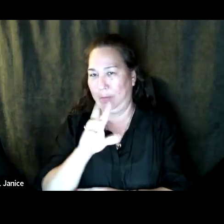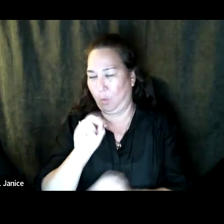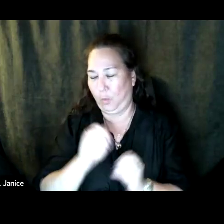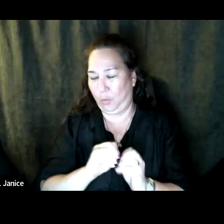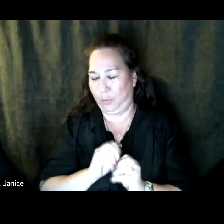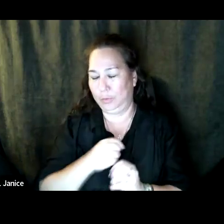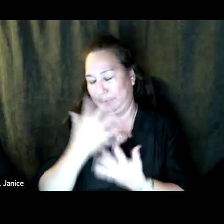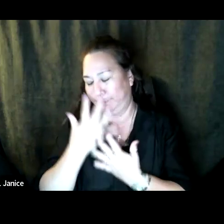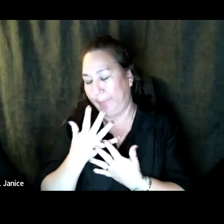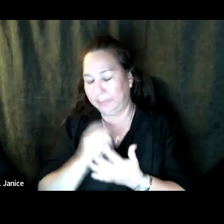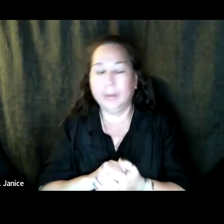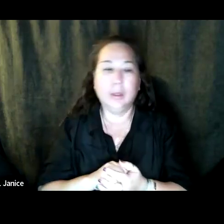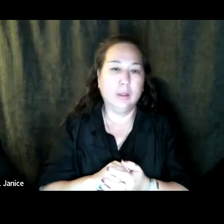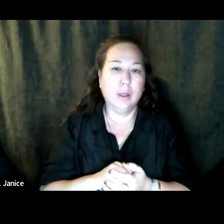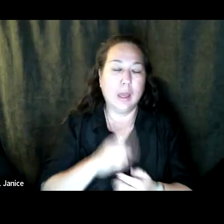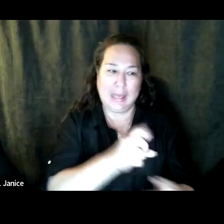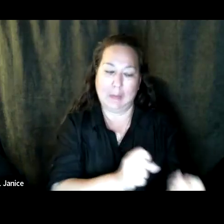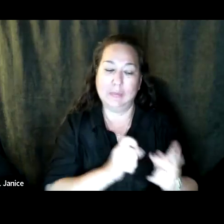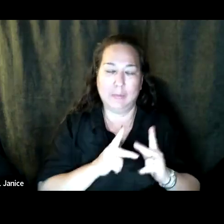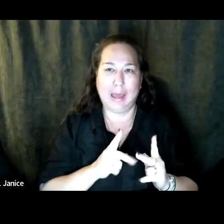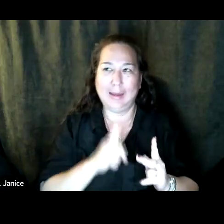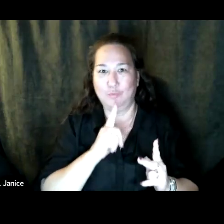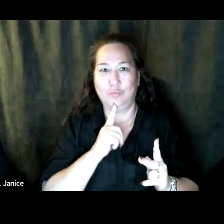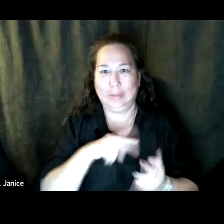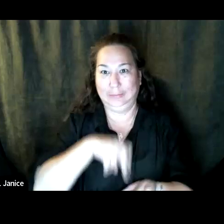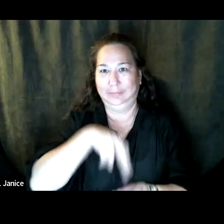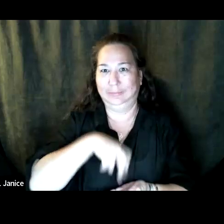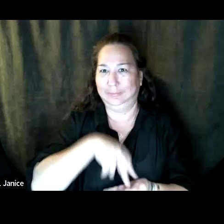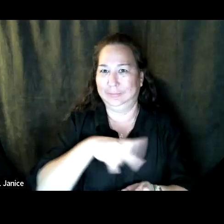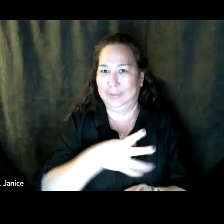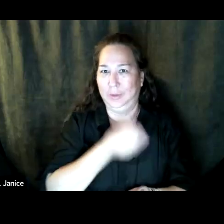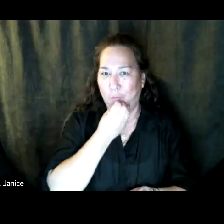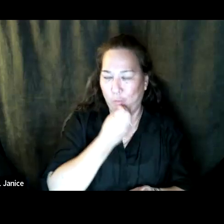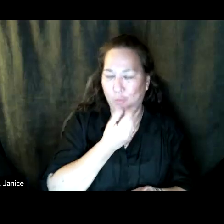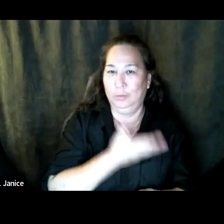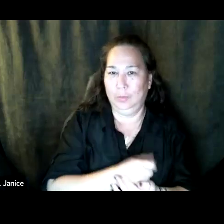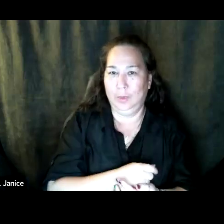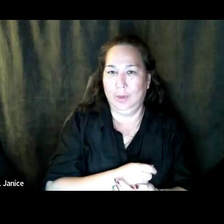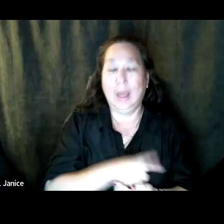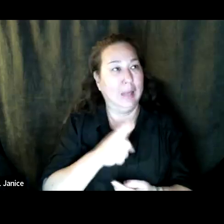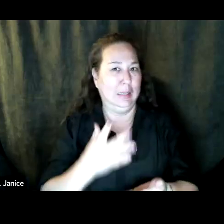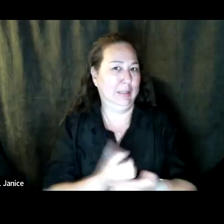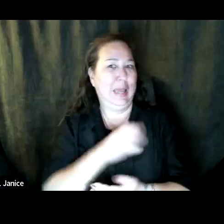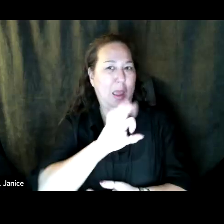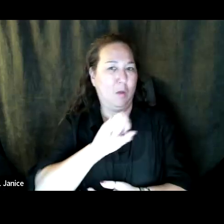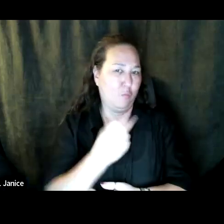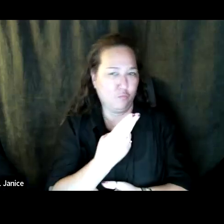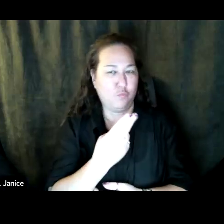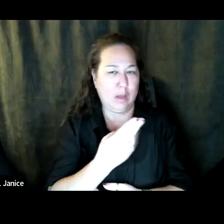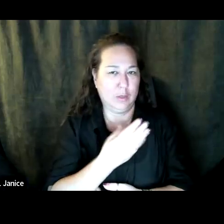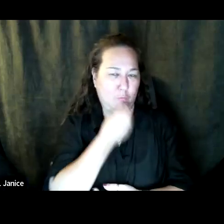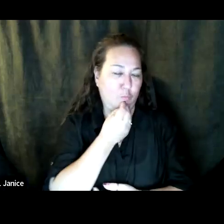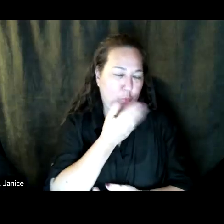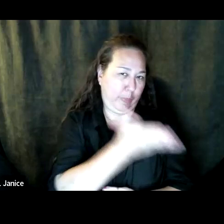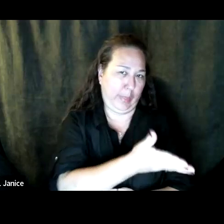reviews, but he also has gets to go to a school with, you know, fresh meals. I do have just a few